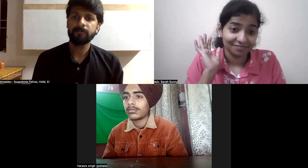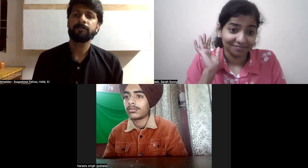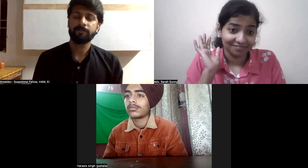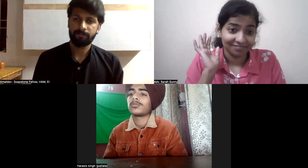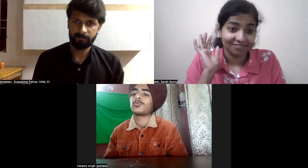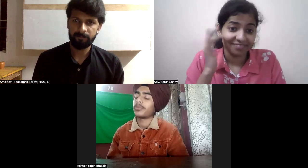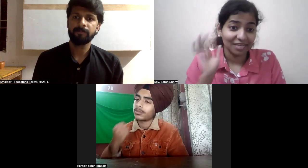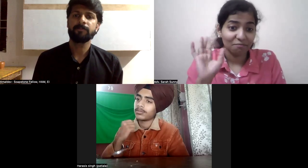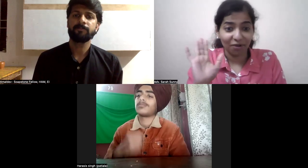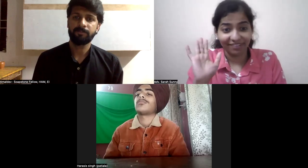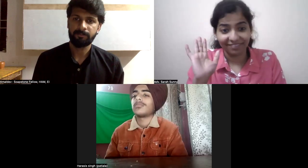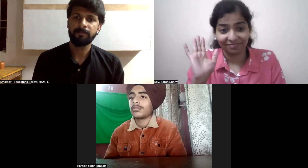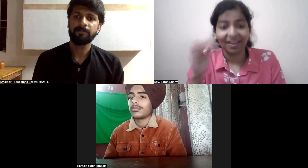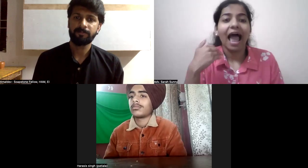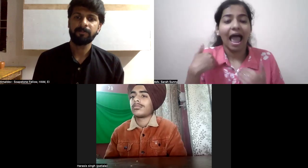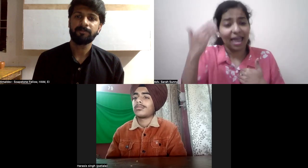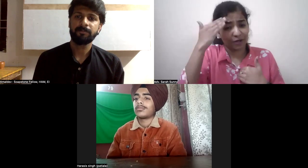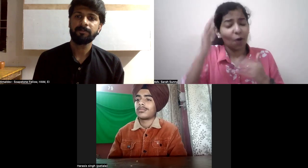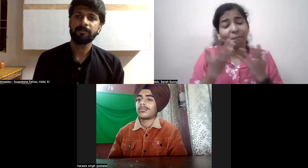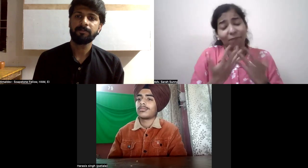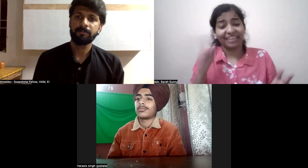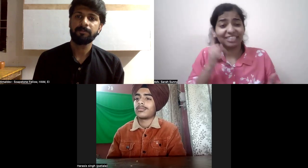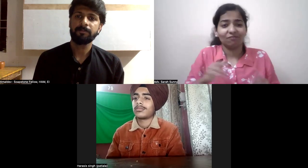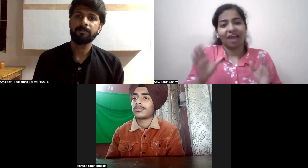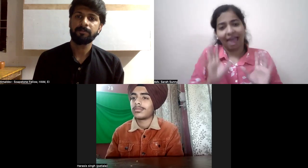That's your own right.